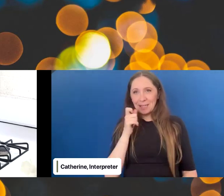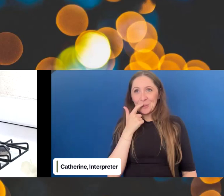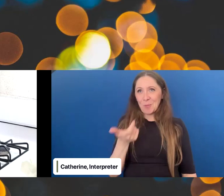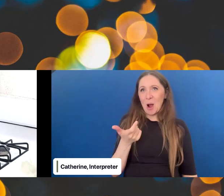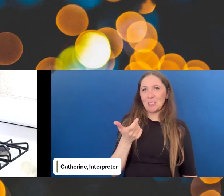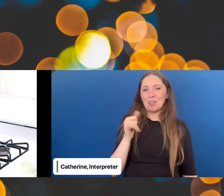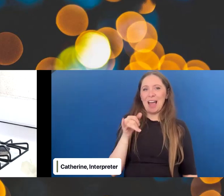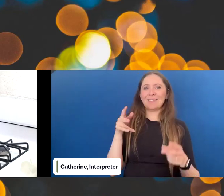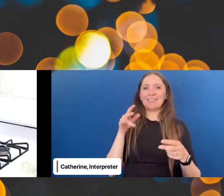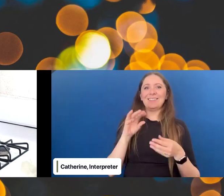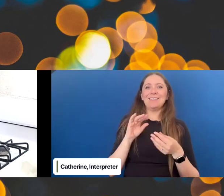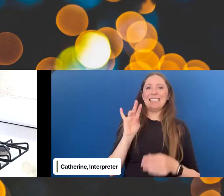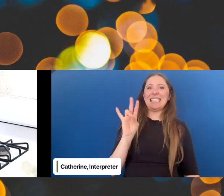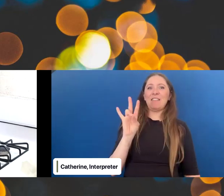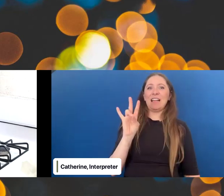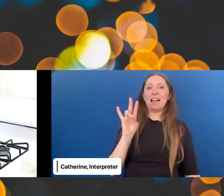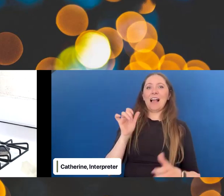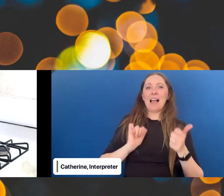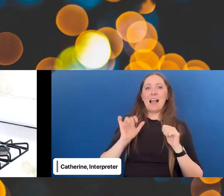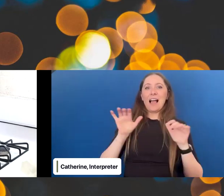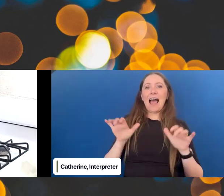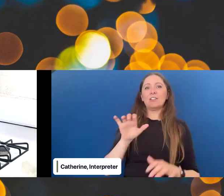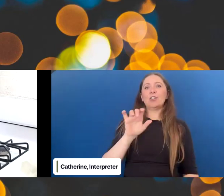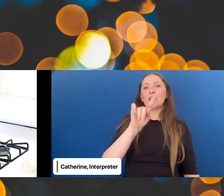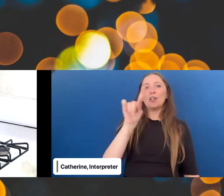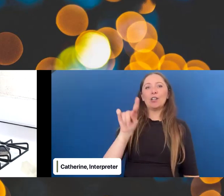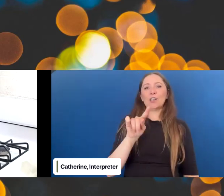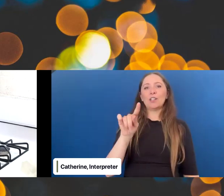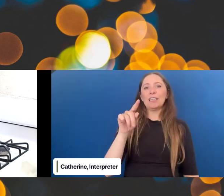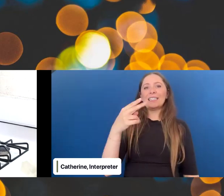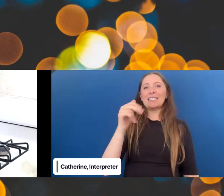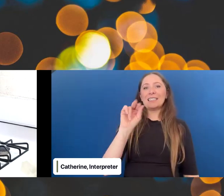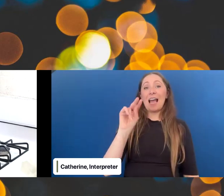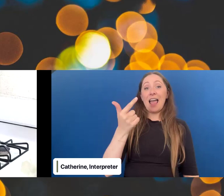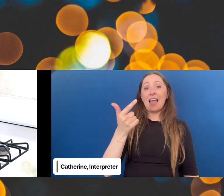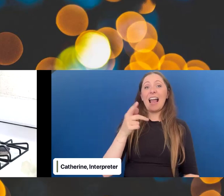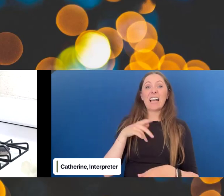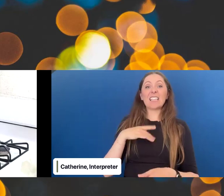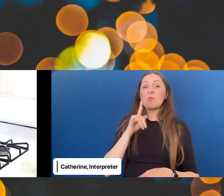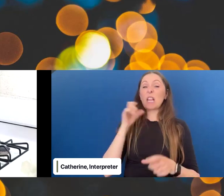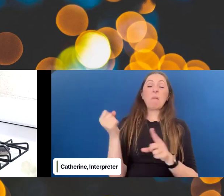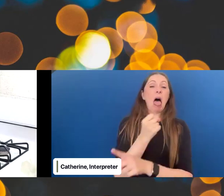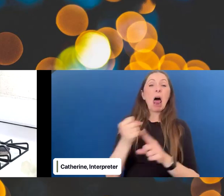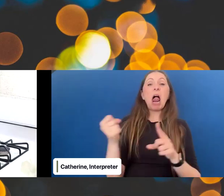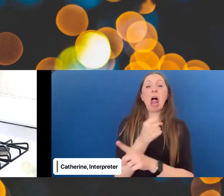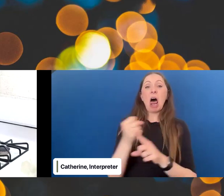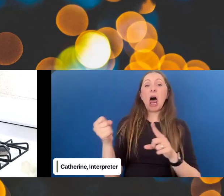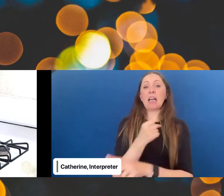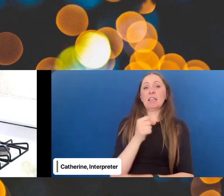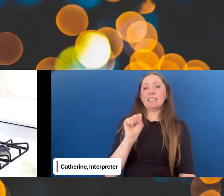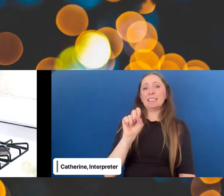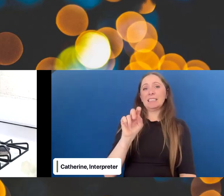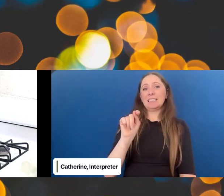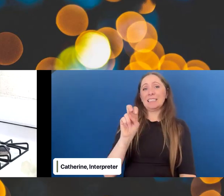episode 7, after Zhang has kicked Steed's ass and the explosions start going off, suddenly you see Roach in